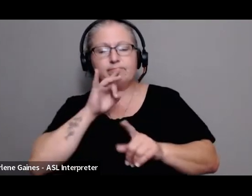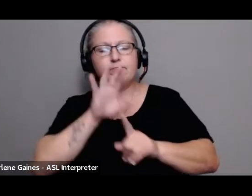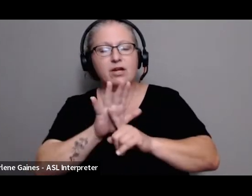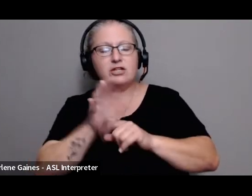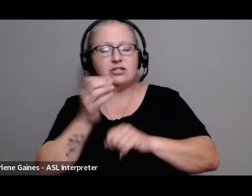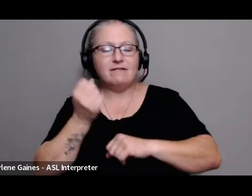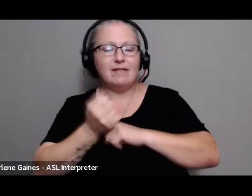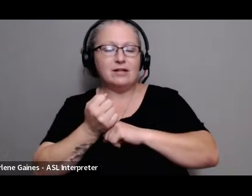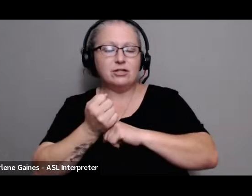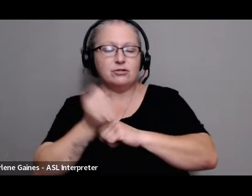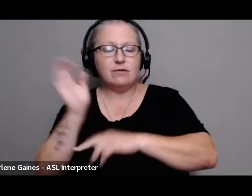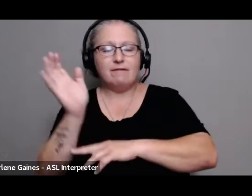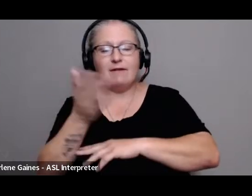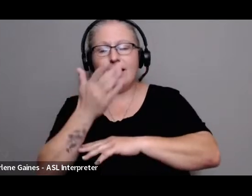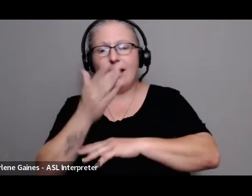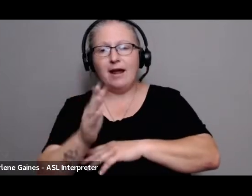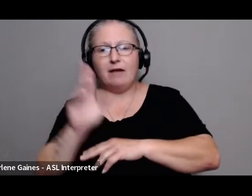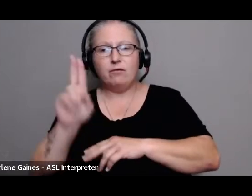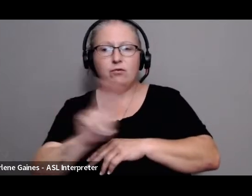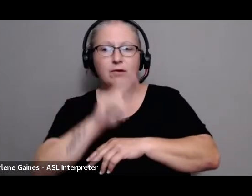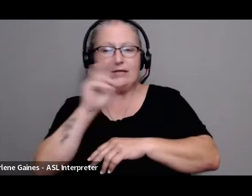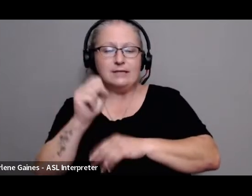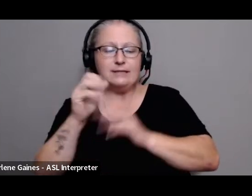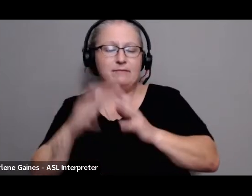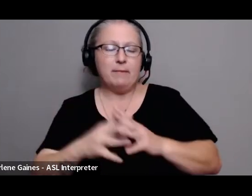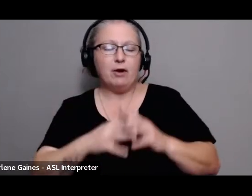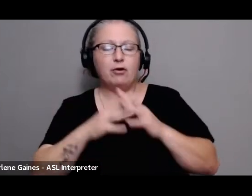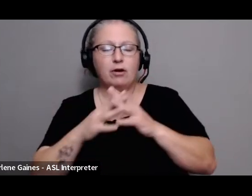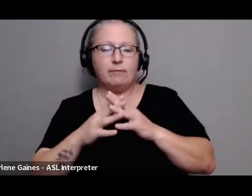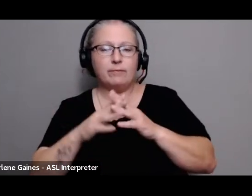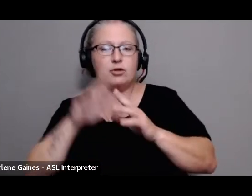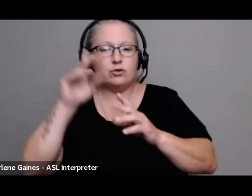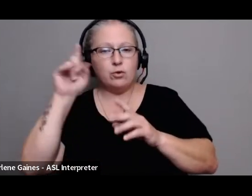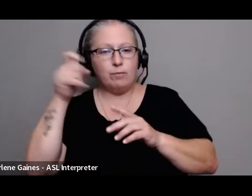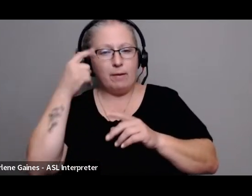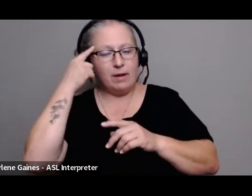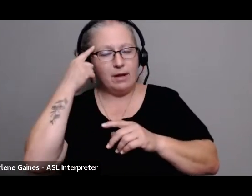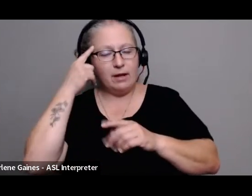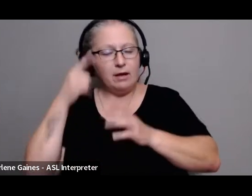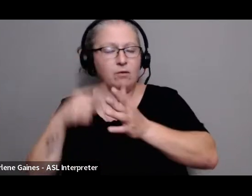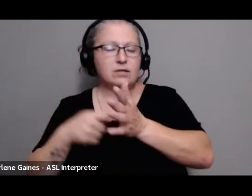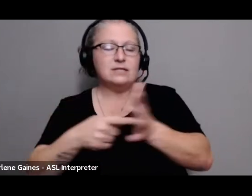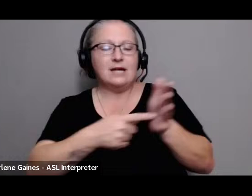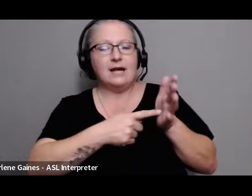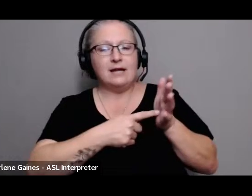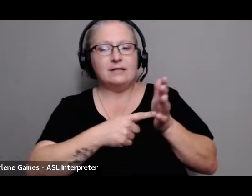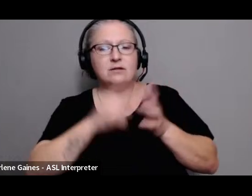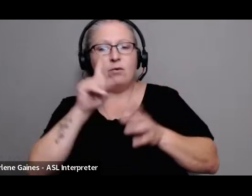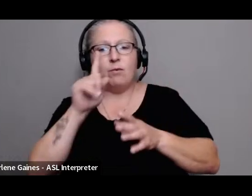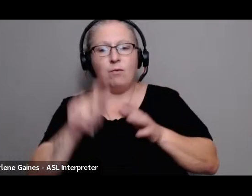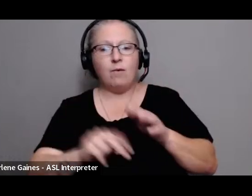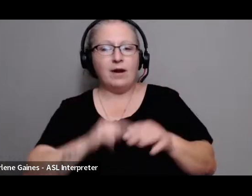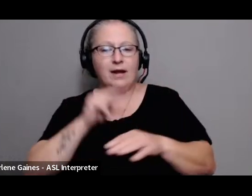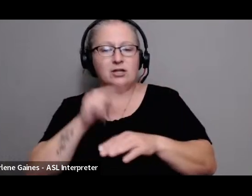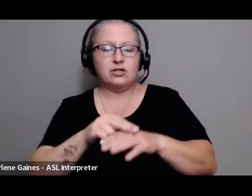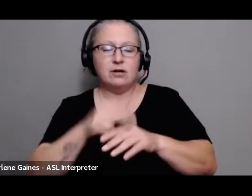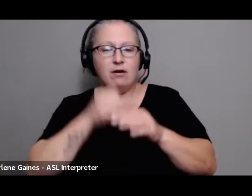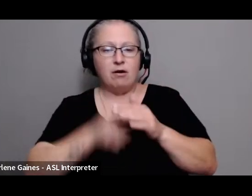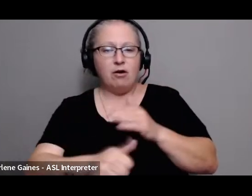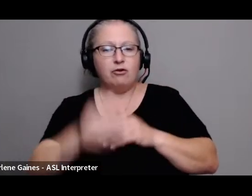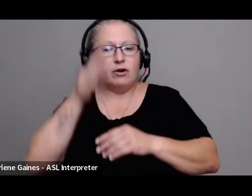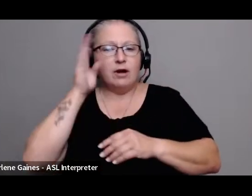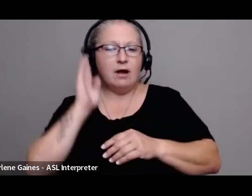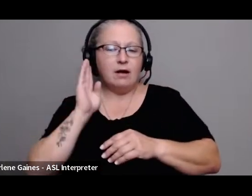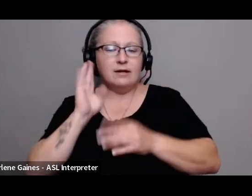Allegiance to the flag of the United States of America and to the republic for which it stands, one nation,